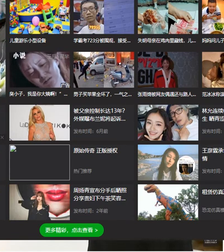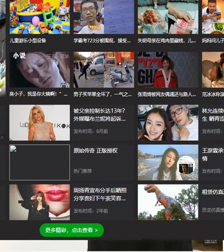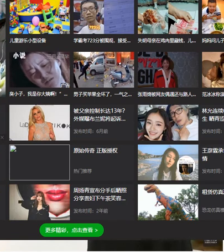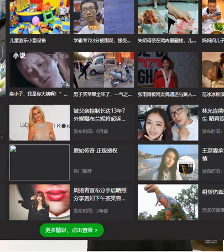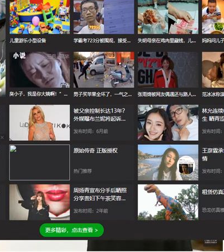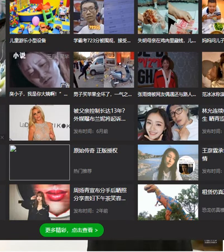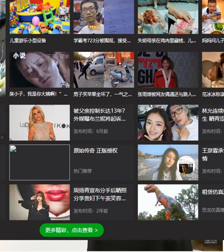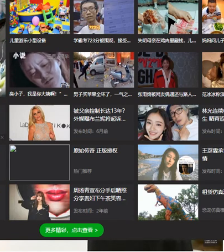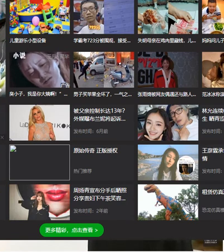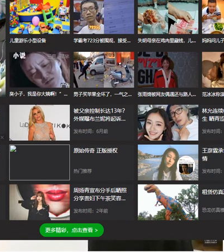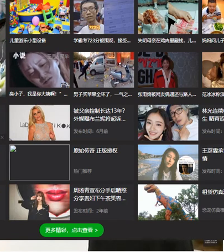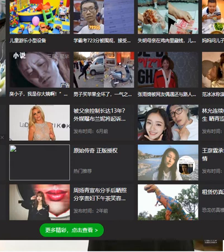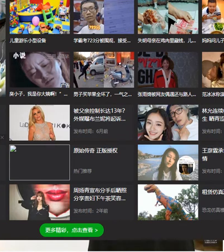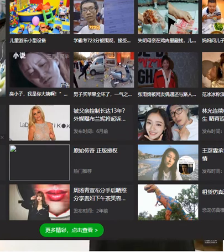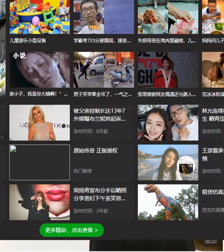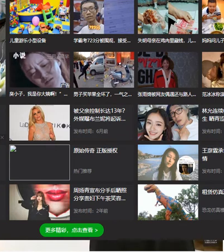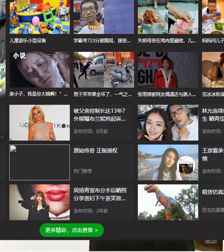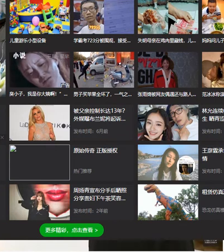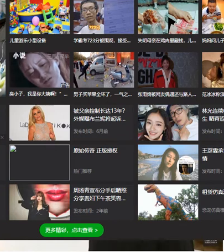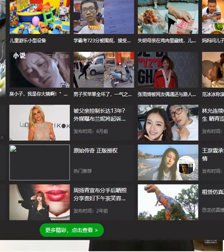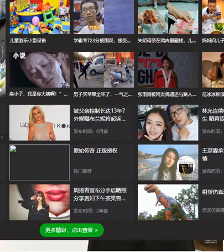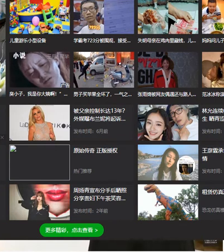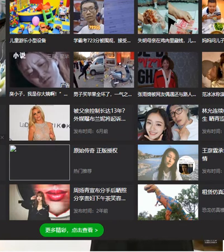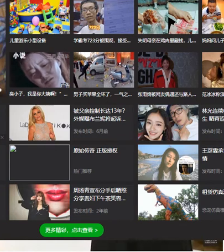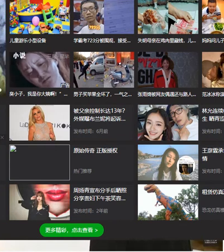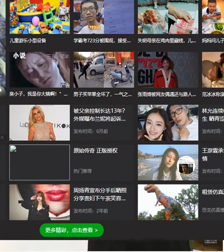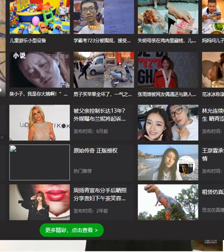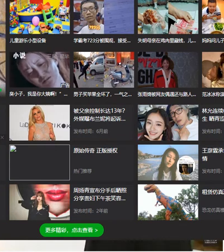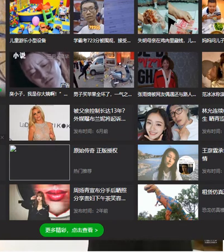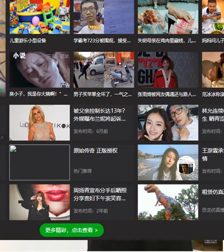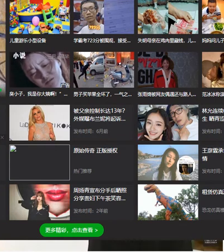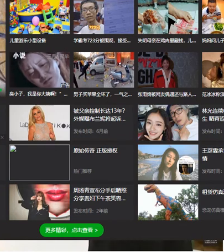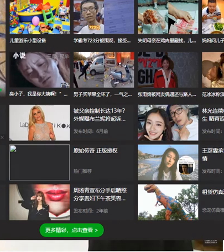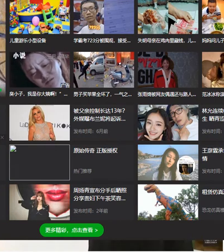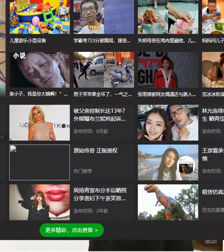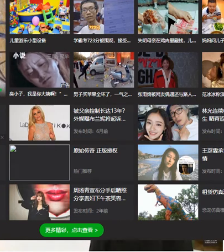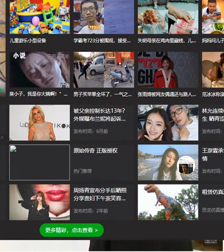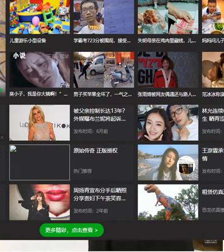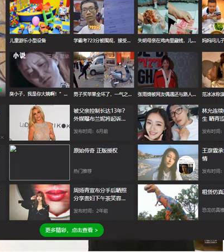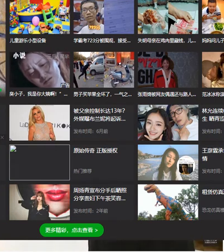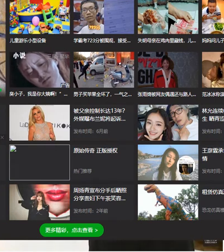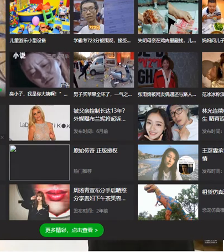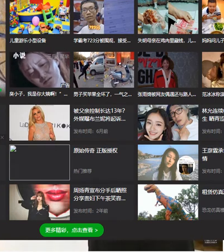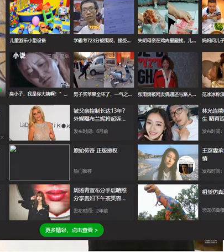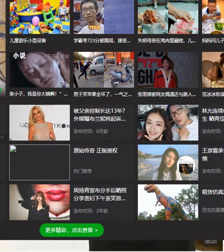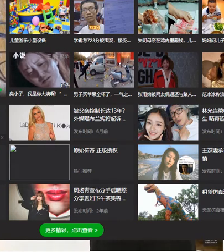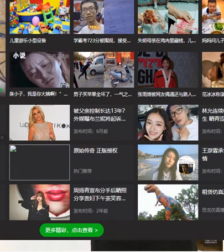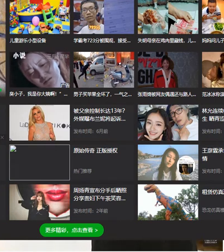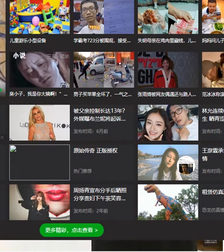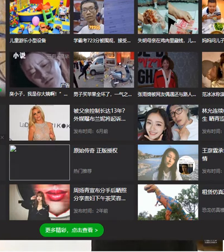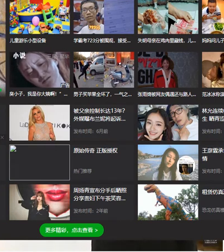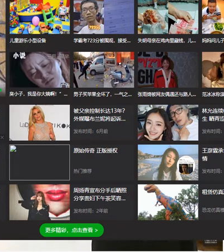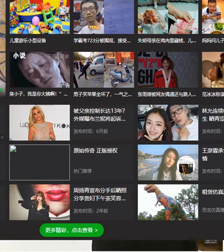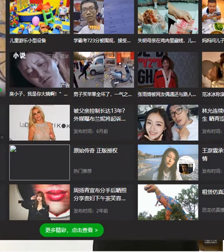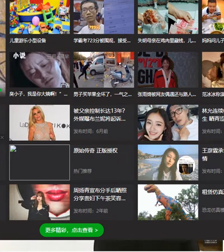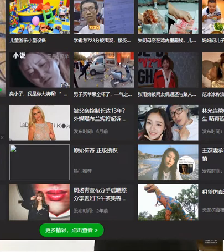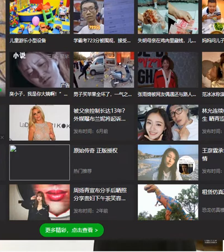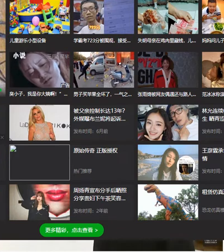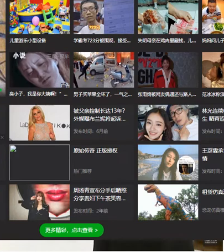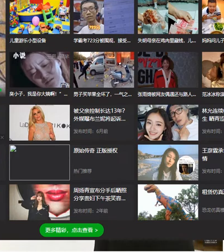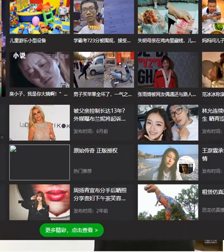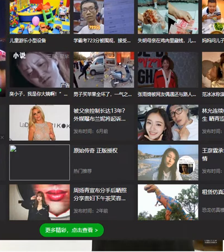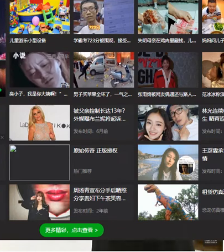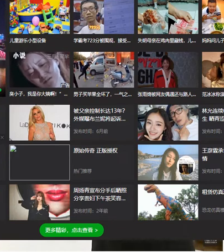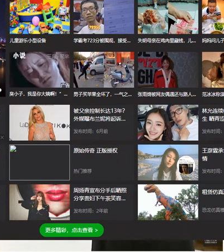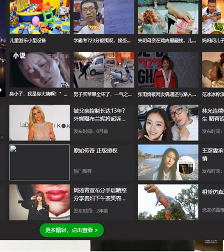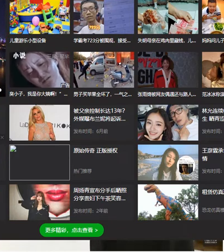are unvaccinated. That is at a time when 95% of our people here in New South